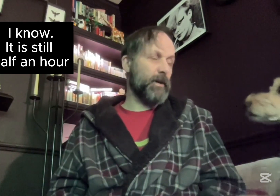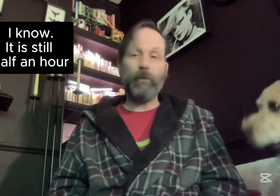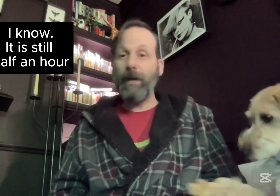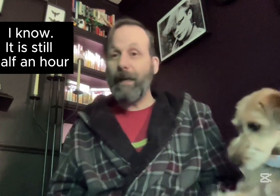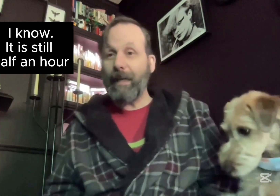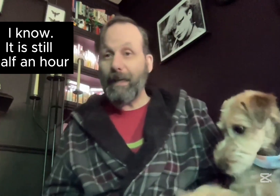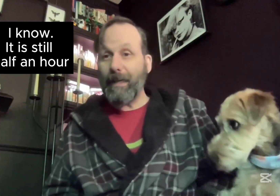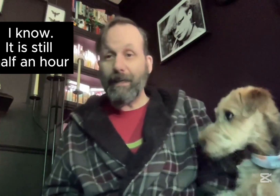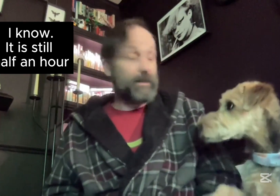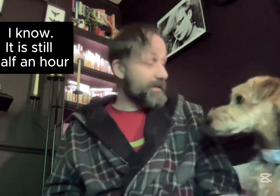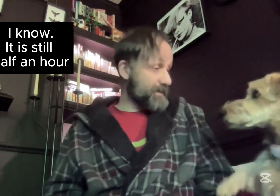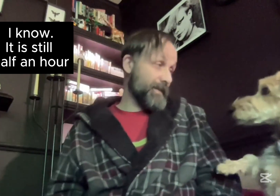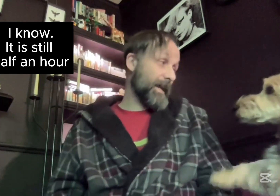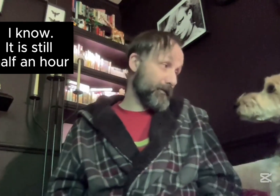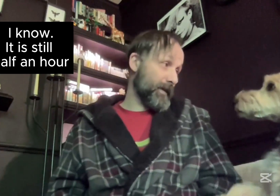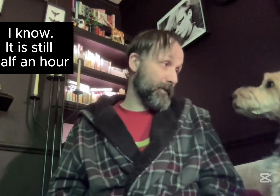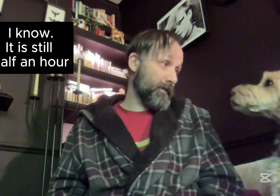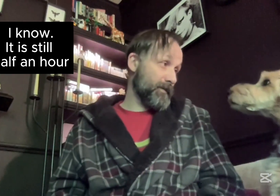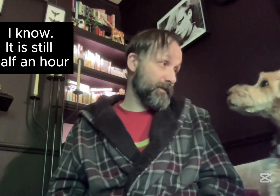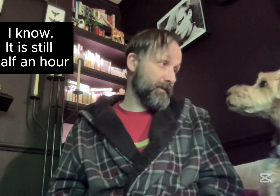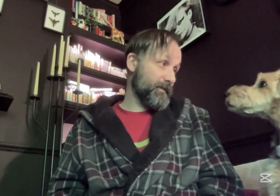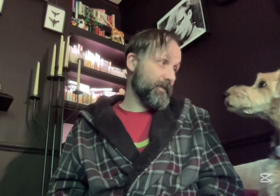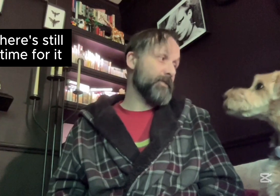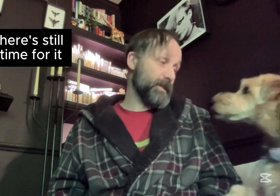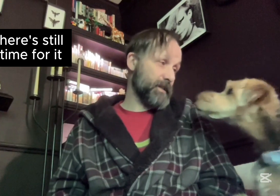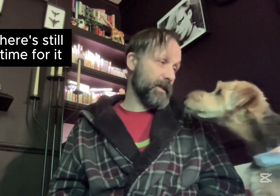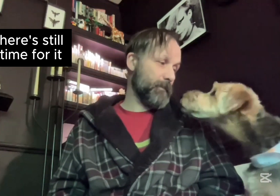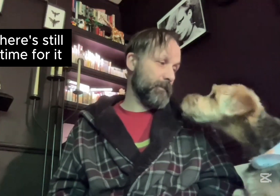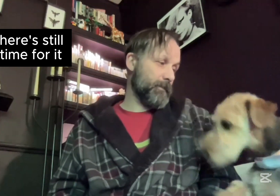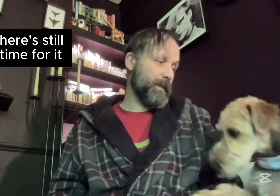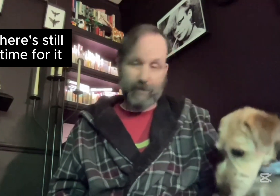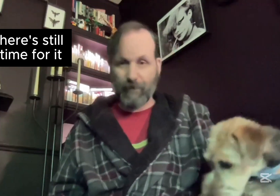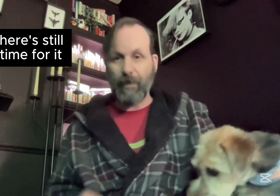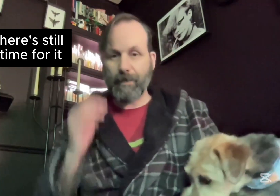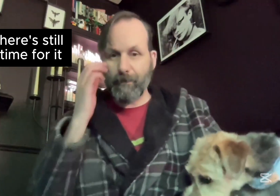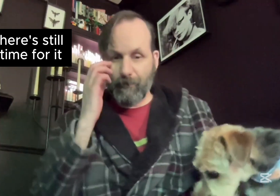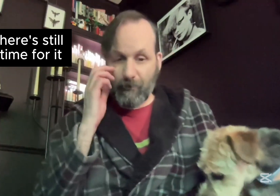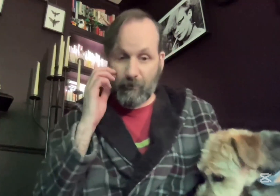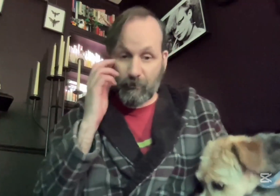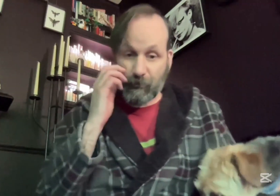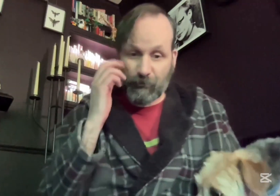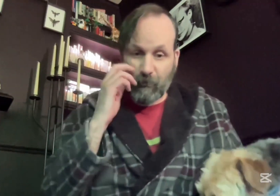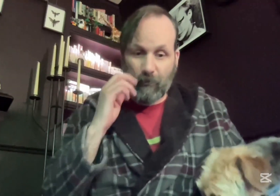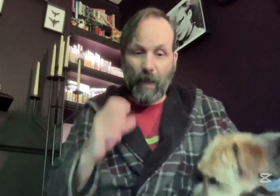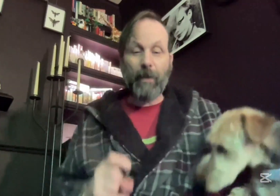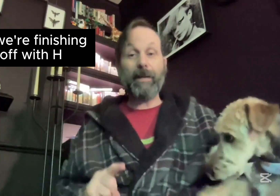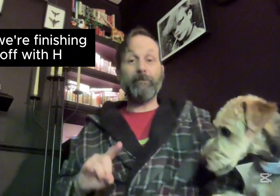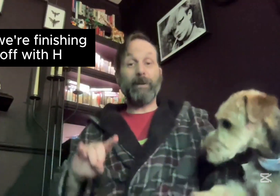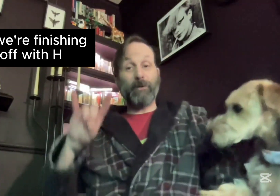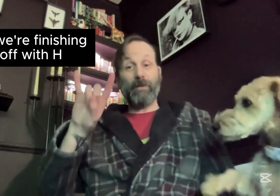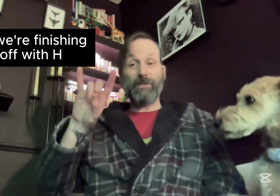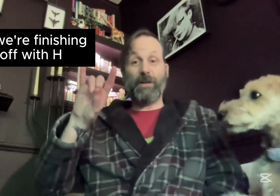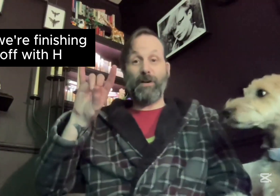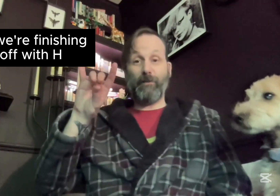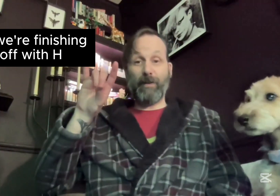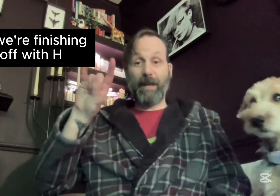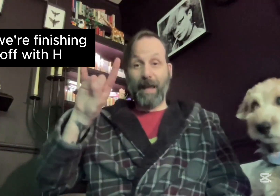know. It is still half an hour. There's still time. Yes, there is. Okay, and we're finishing off with